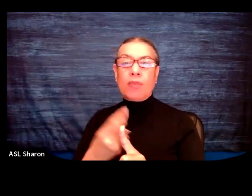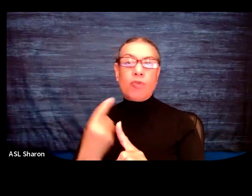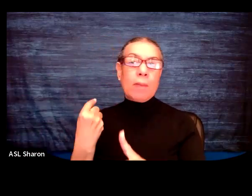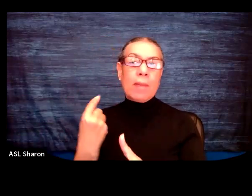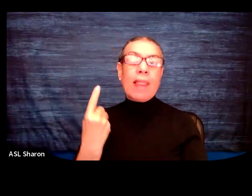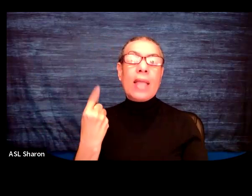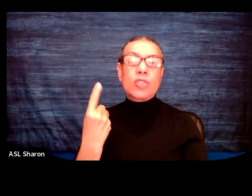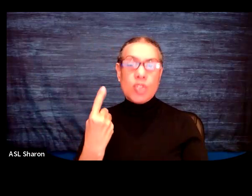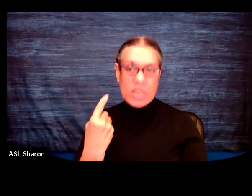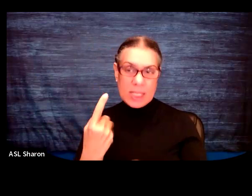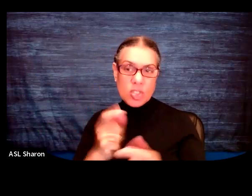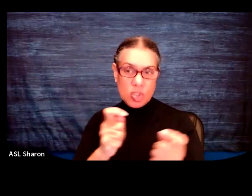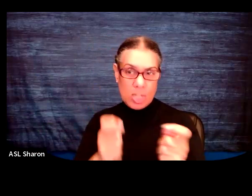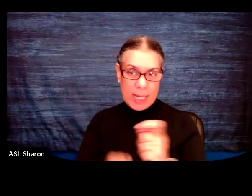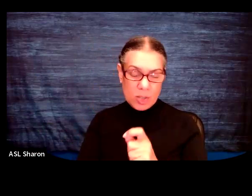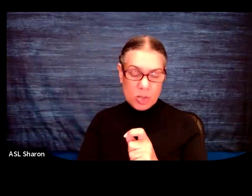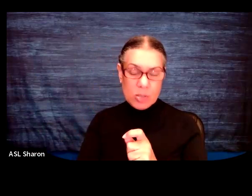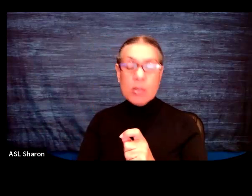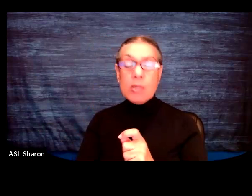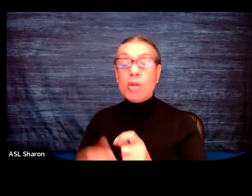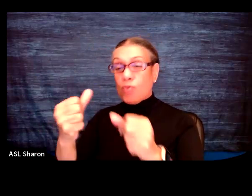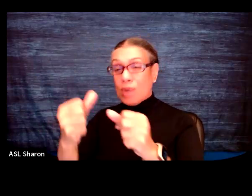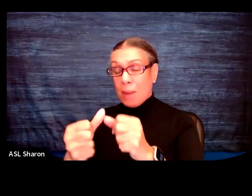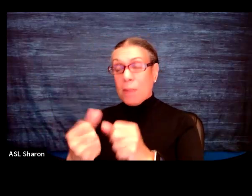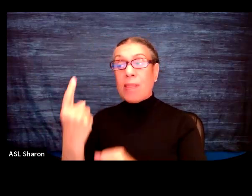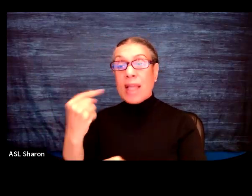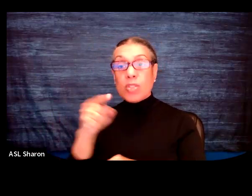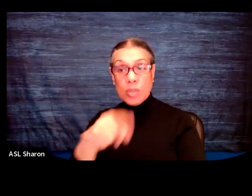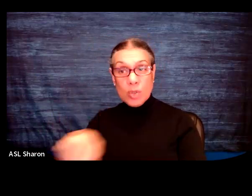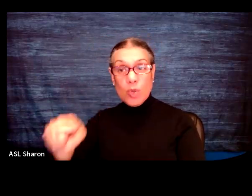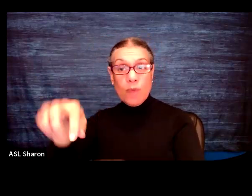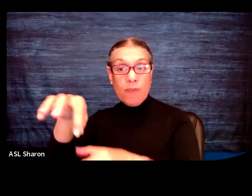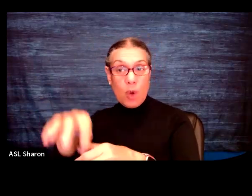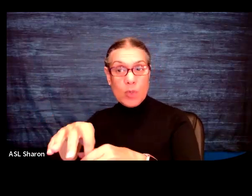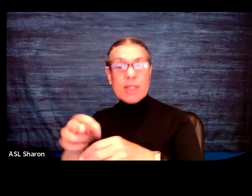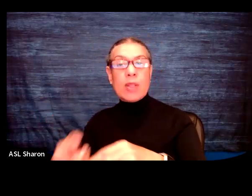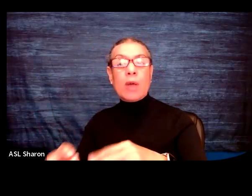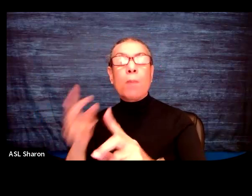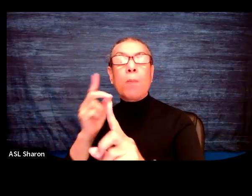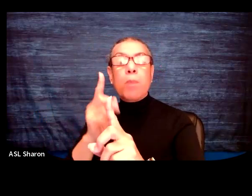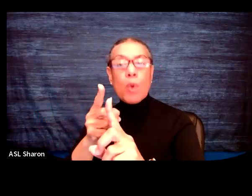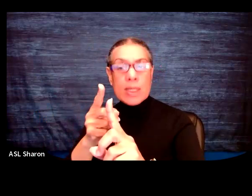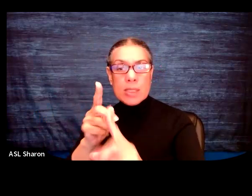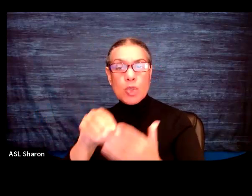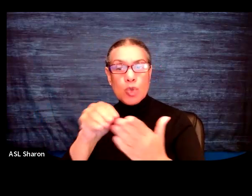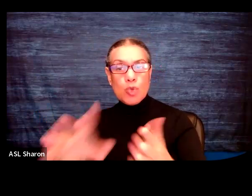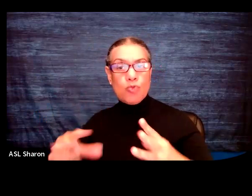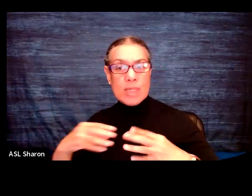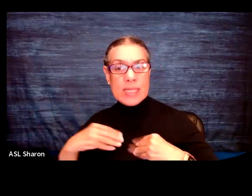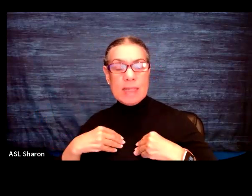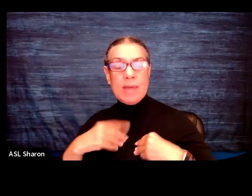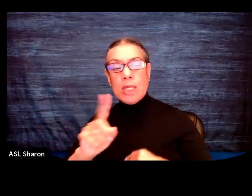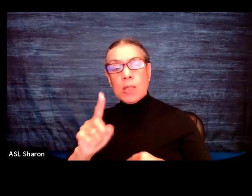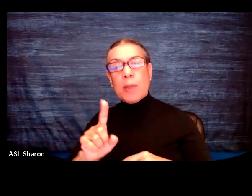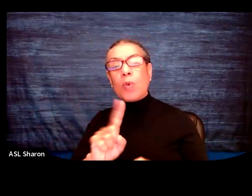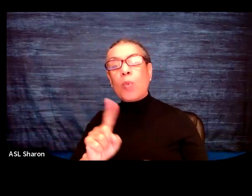change. As a reminder, last year, this body voted to change the number of additional points that students received based on the school attended